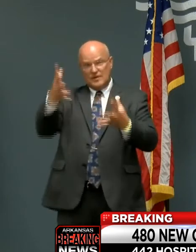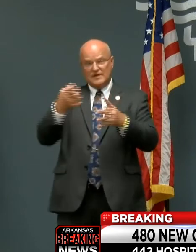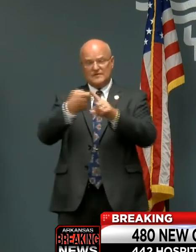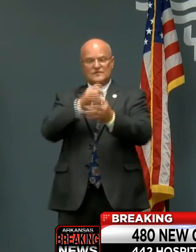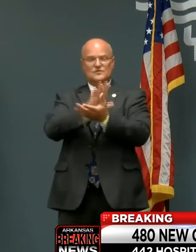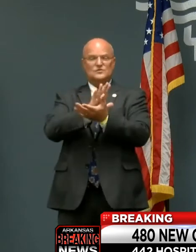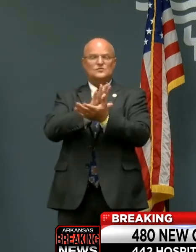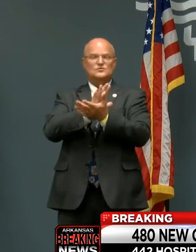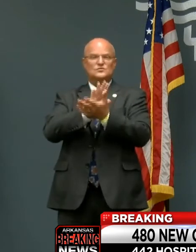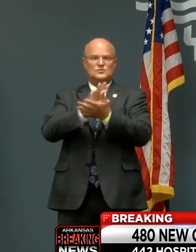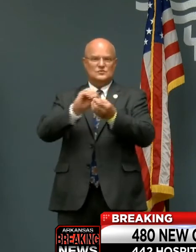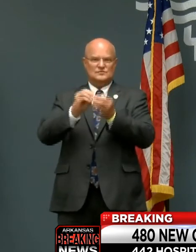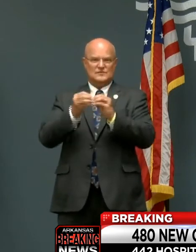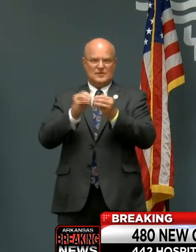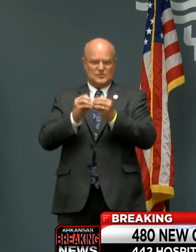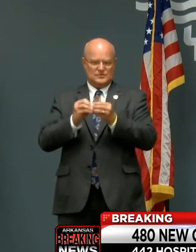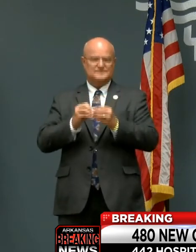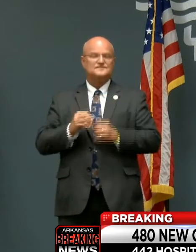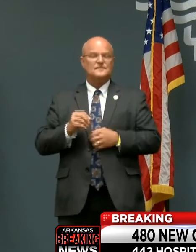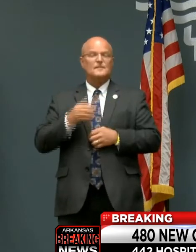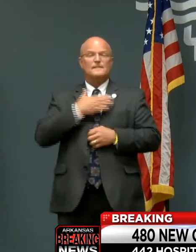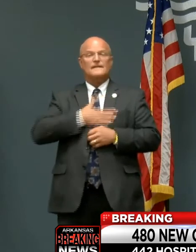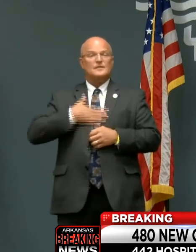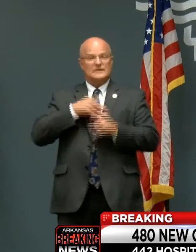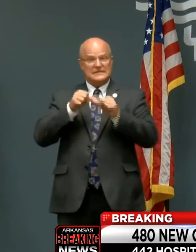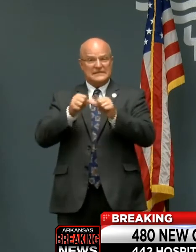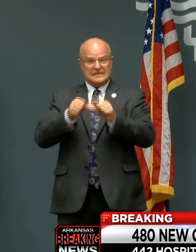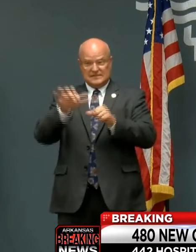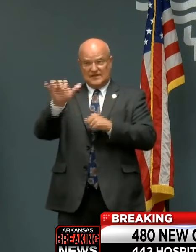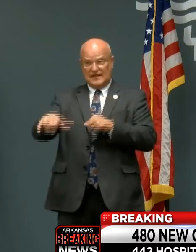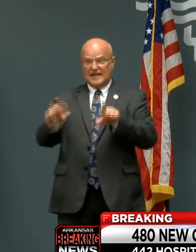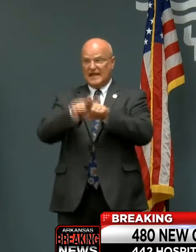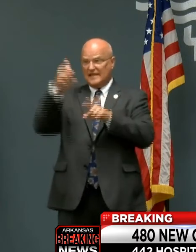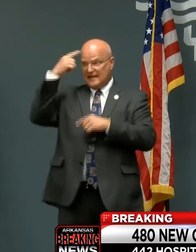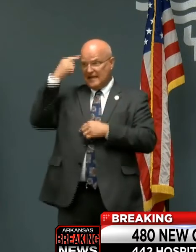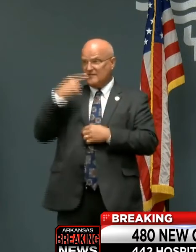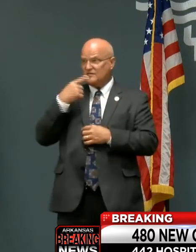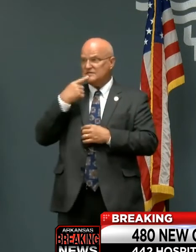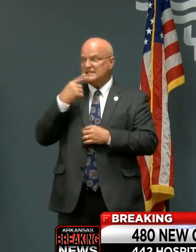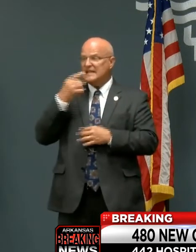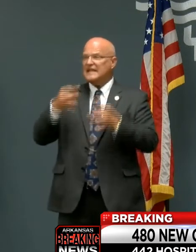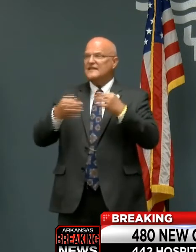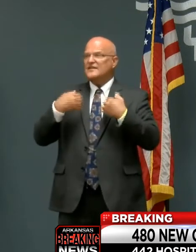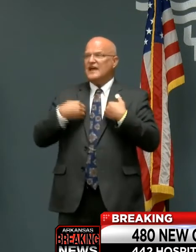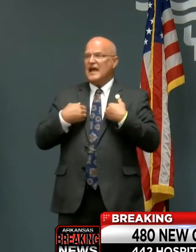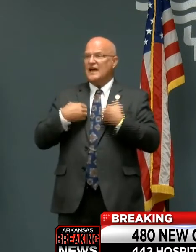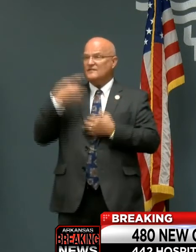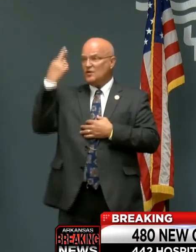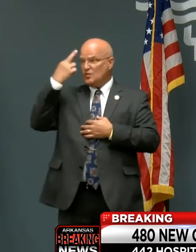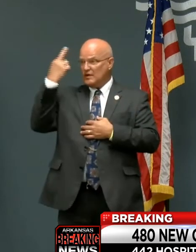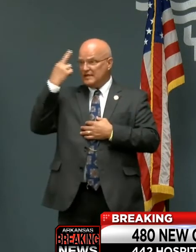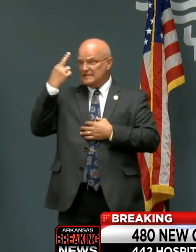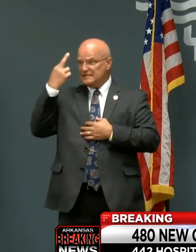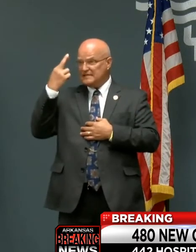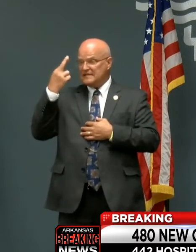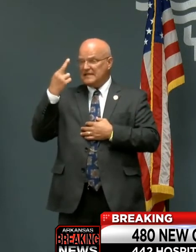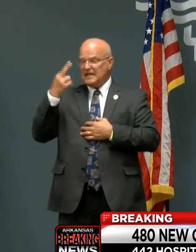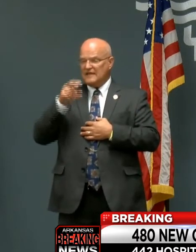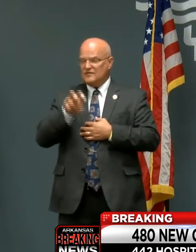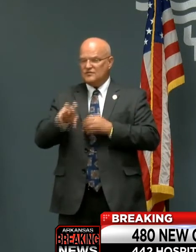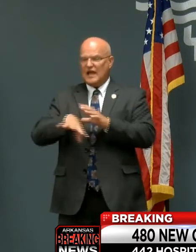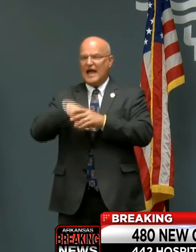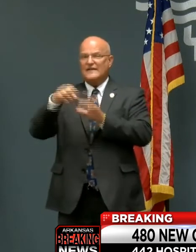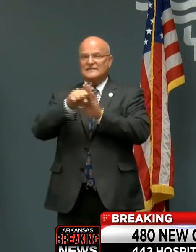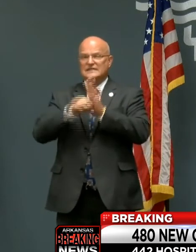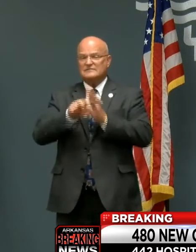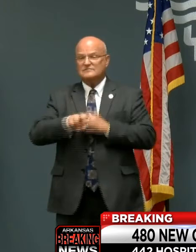school-based numbers. So please continue to do so, as the Governor pointed out. If you have a reason to do so, if you've traveled out of state, if you